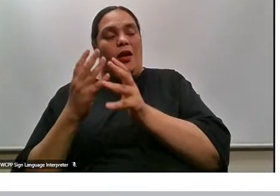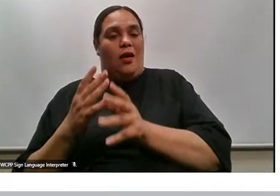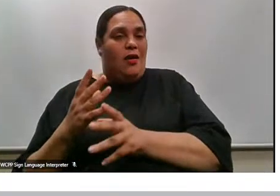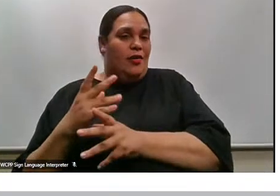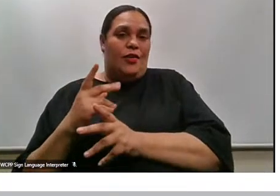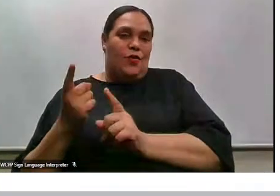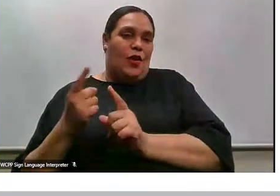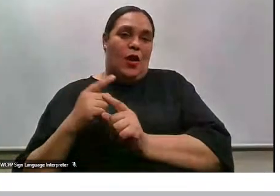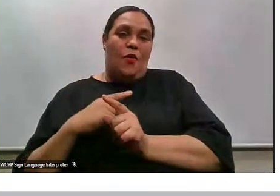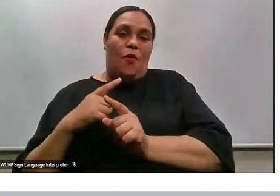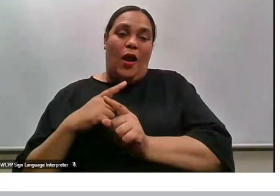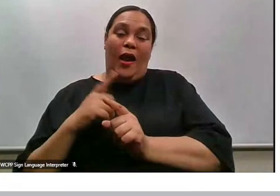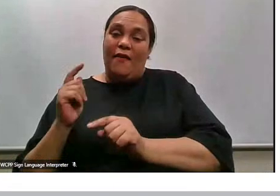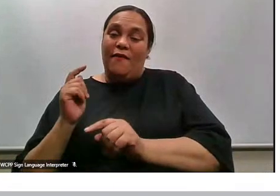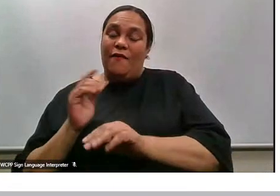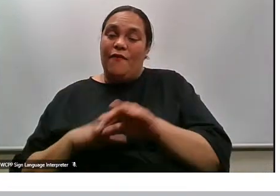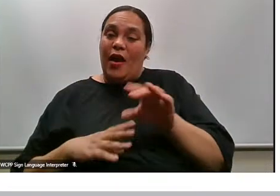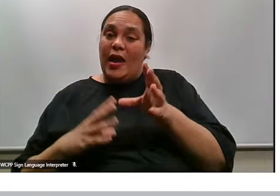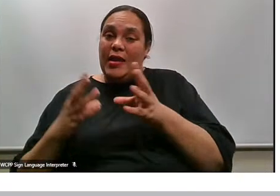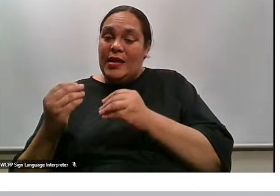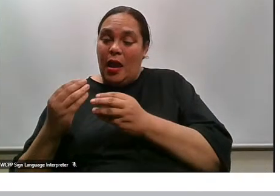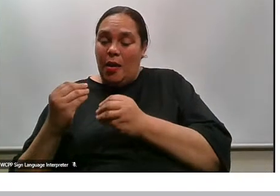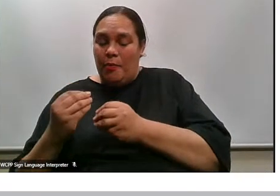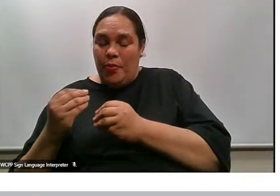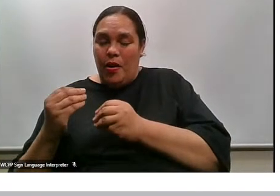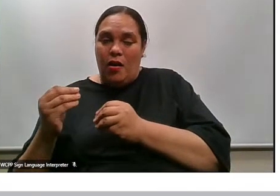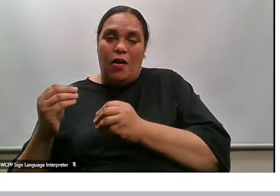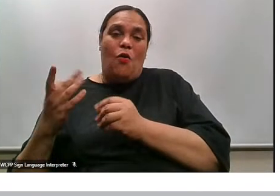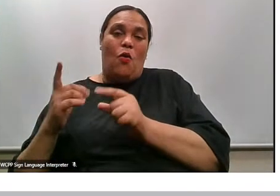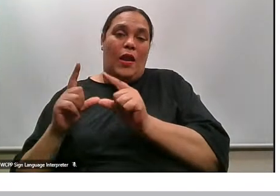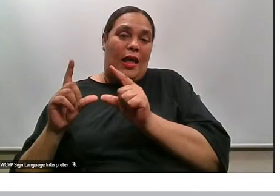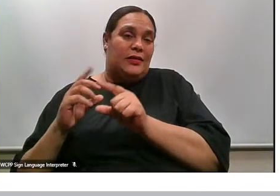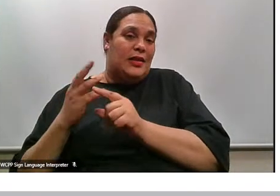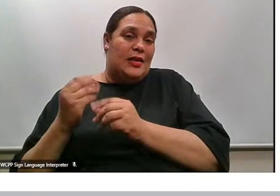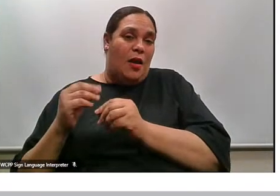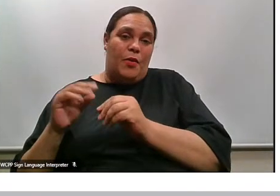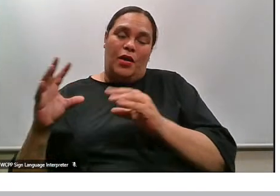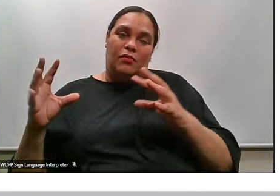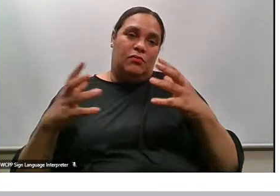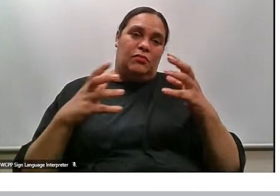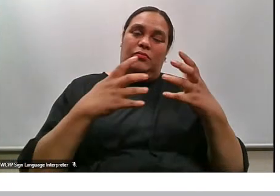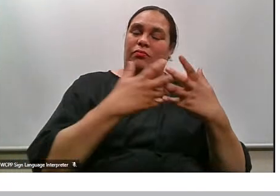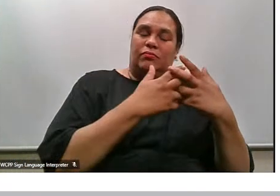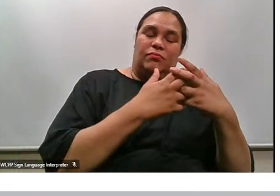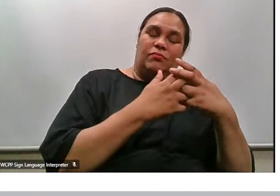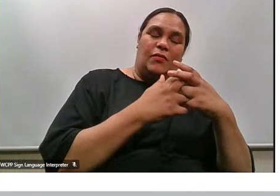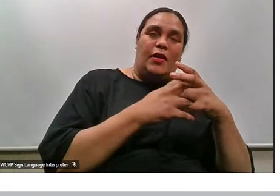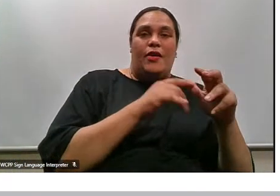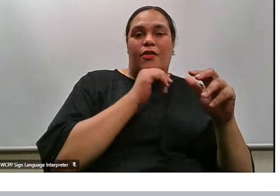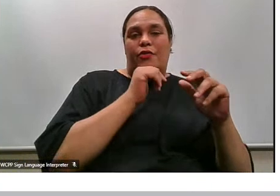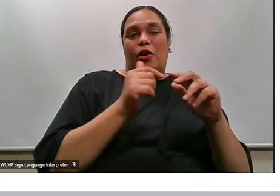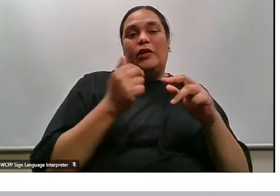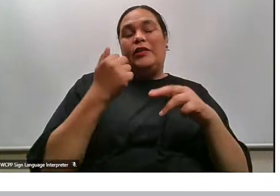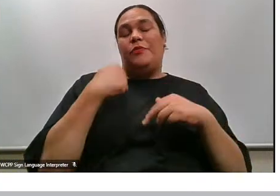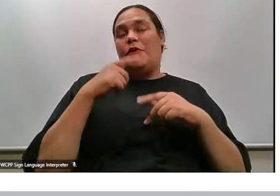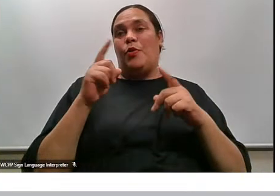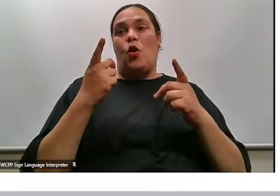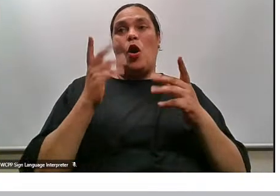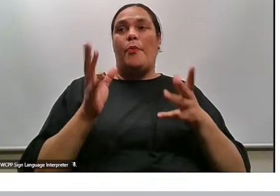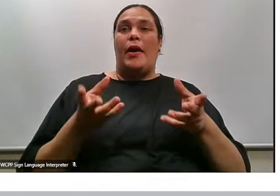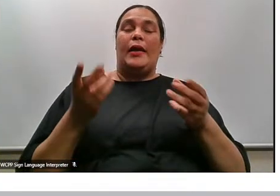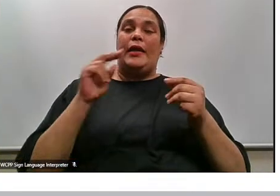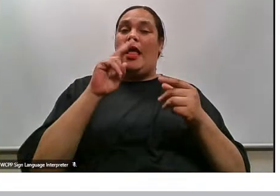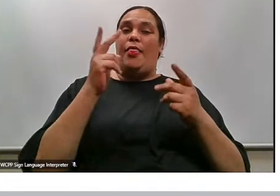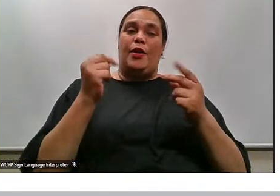non-existence of that specific fine number or of that license number does not absolve the license holder of the responsibility relating to their conduct. So